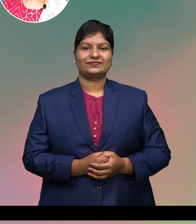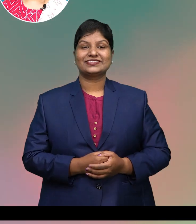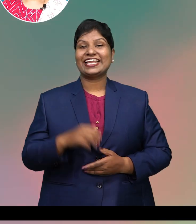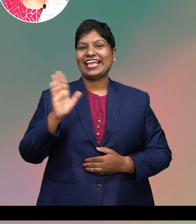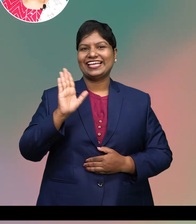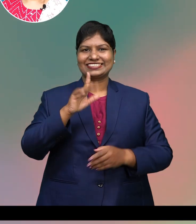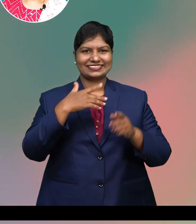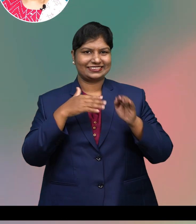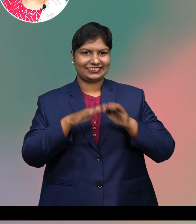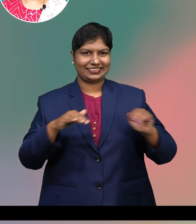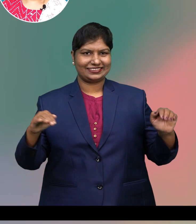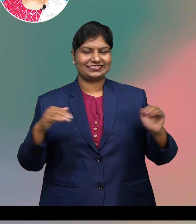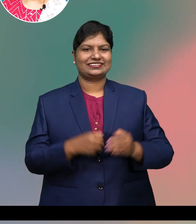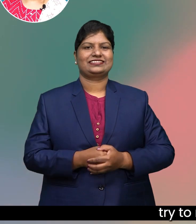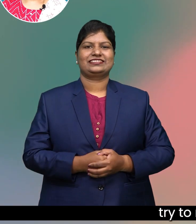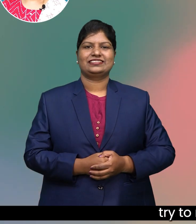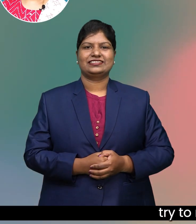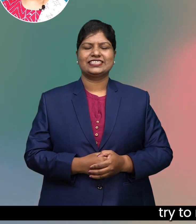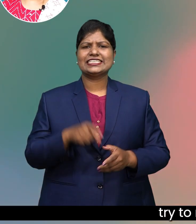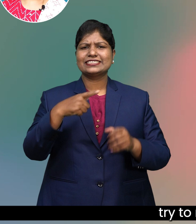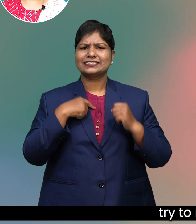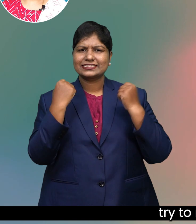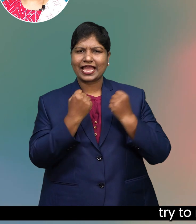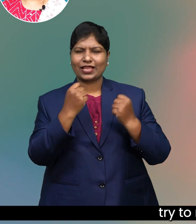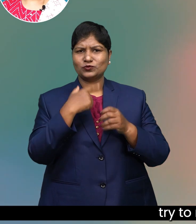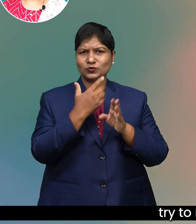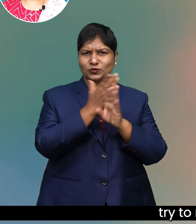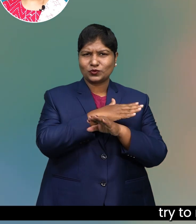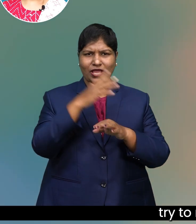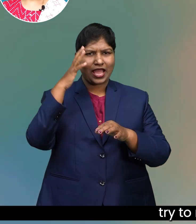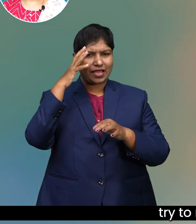Hey children, try to recollect the lesson,